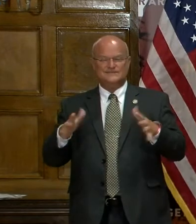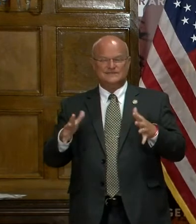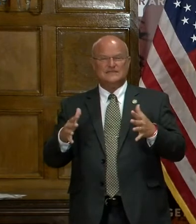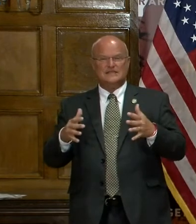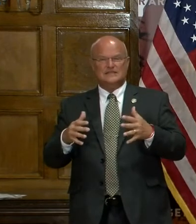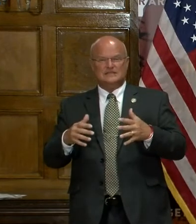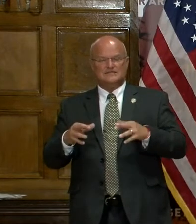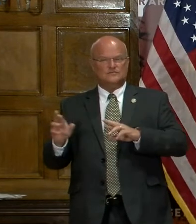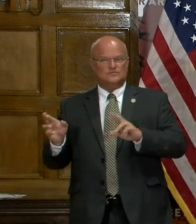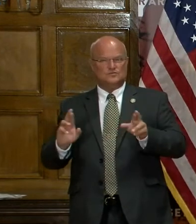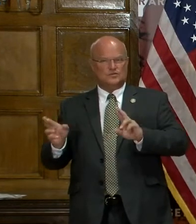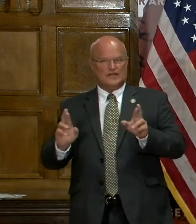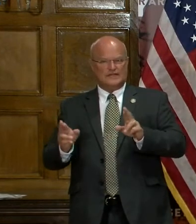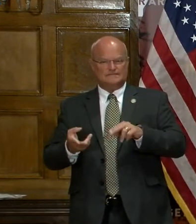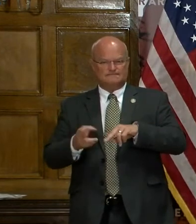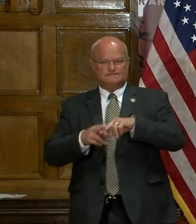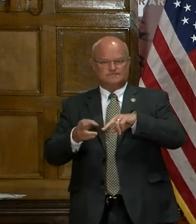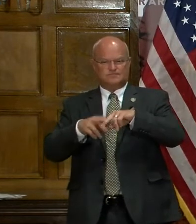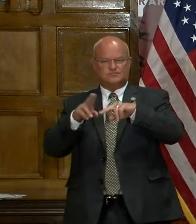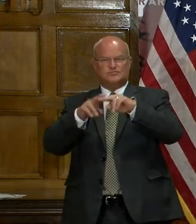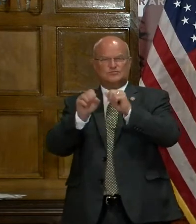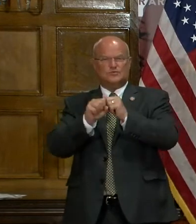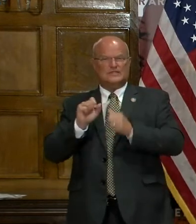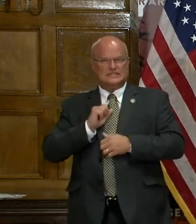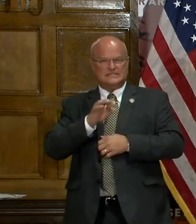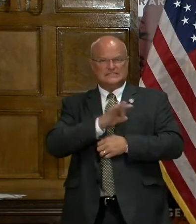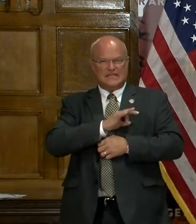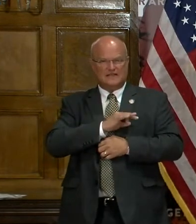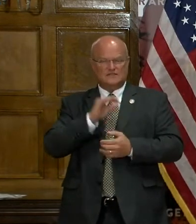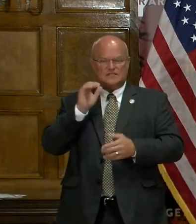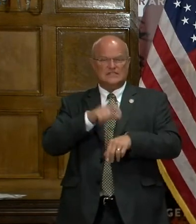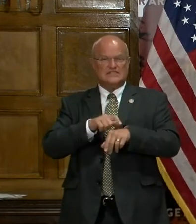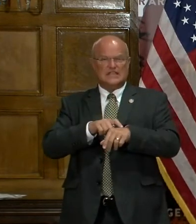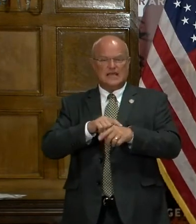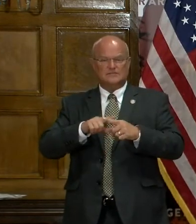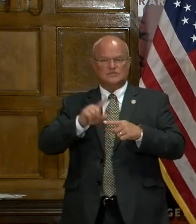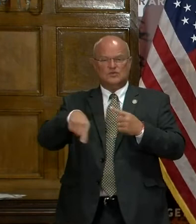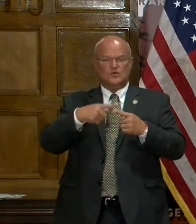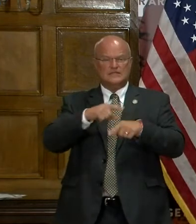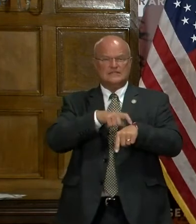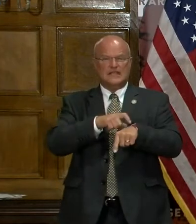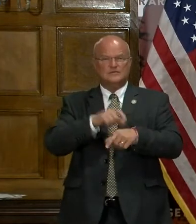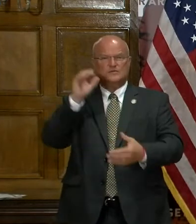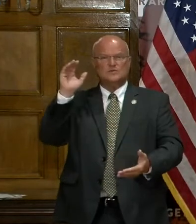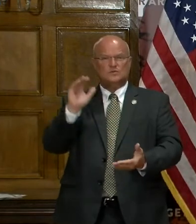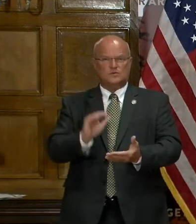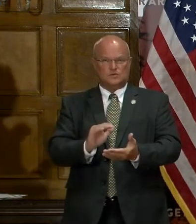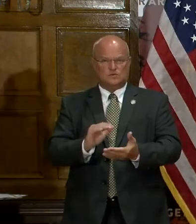staffing up to be ready and increase or reduce the turnaround time. Dr. Romero.